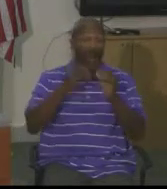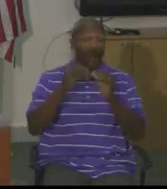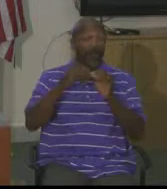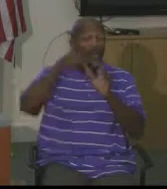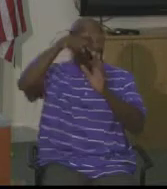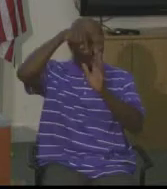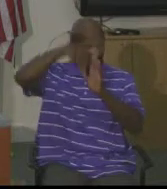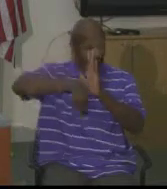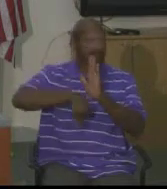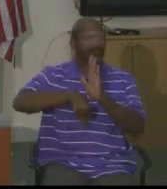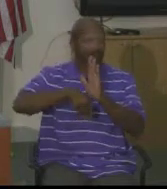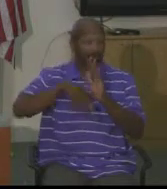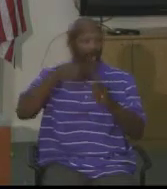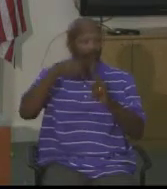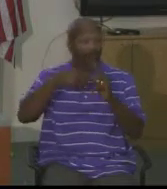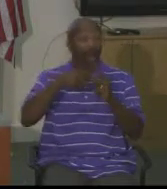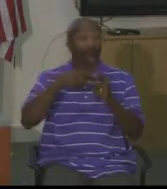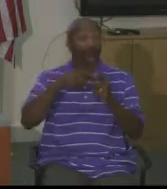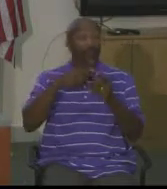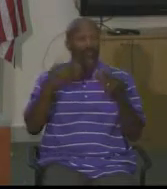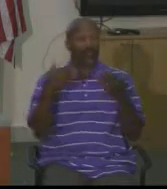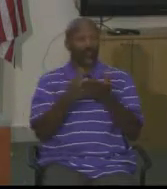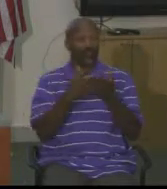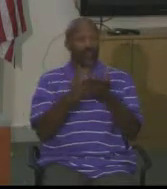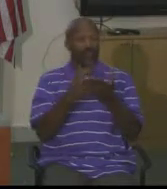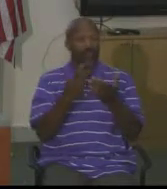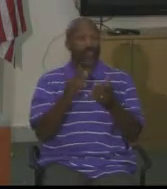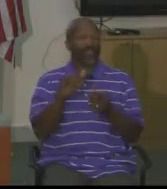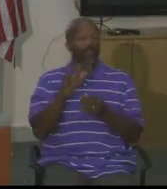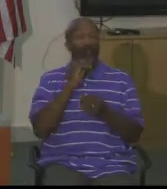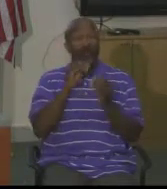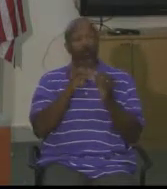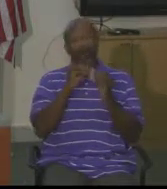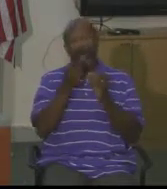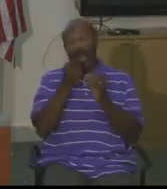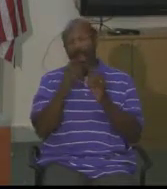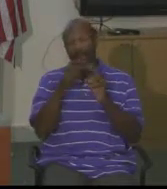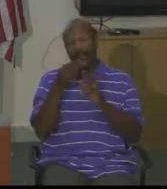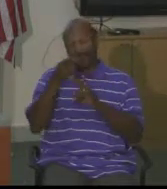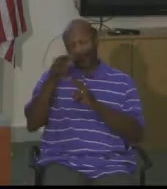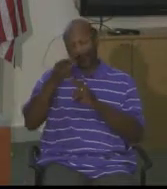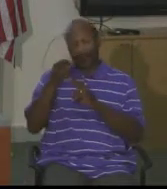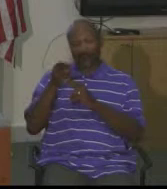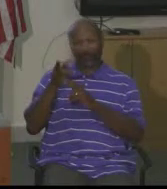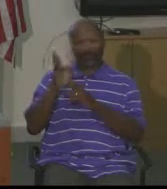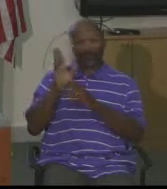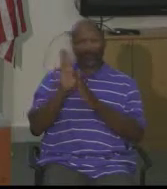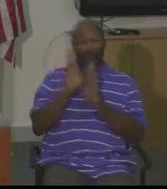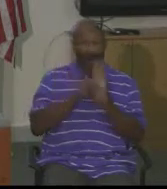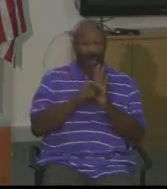into detail about the modern ones. This is just an historical background, just in case